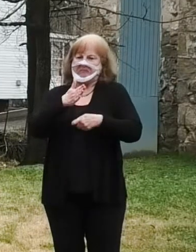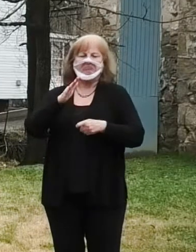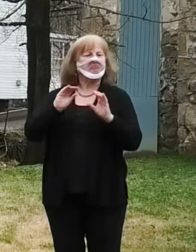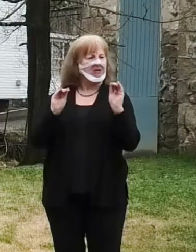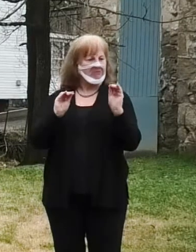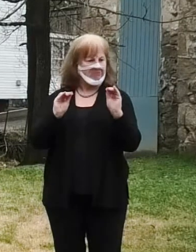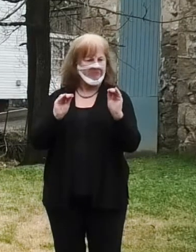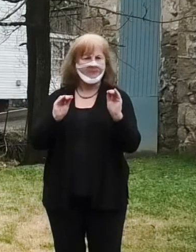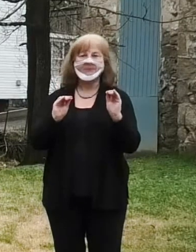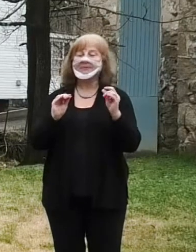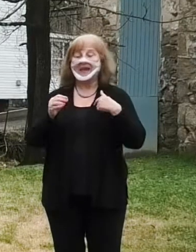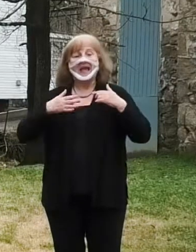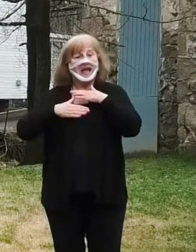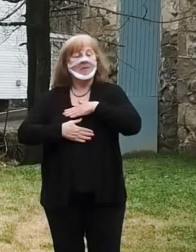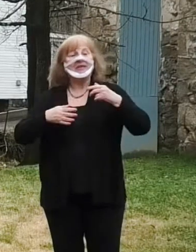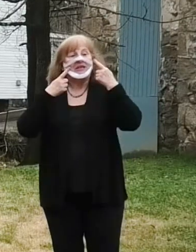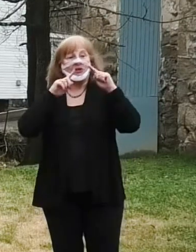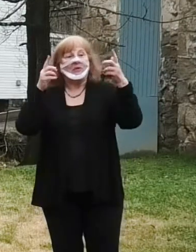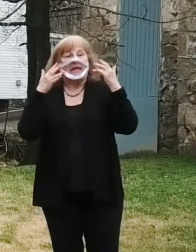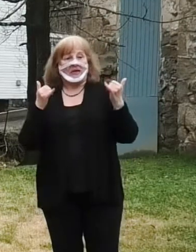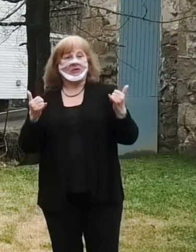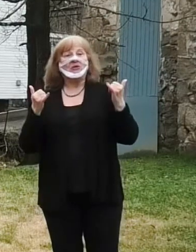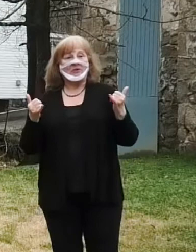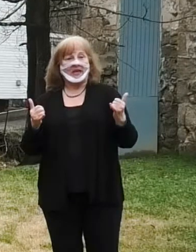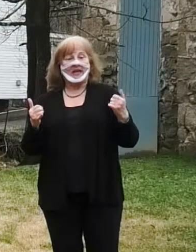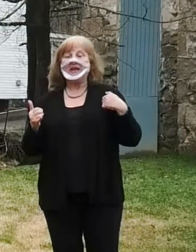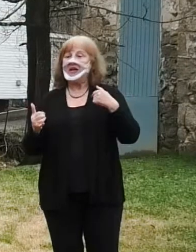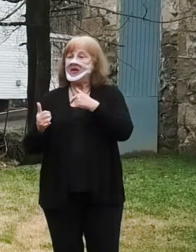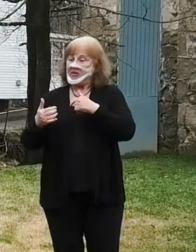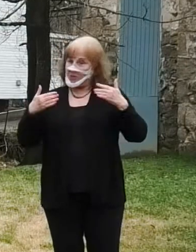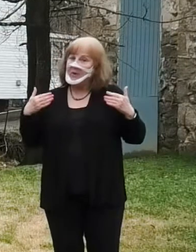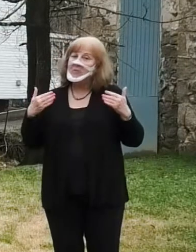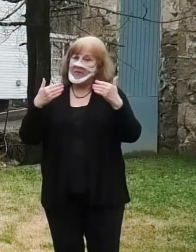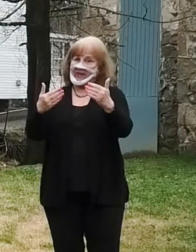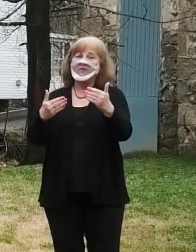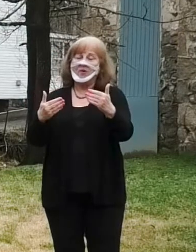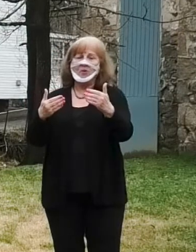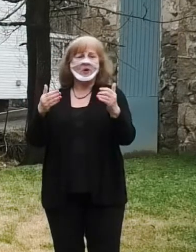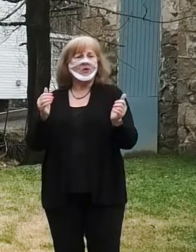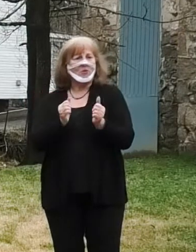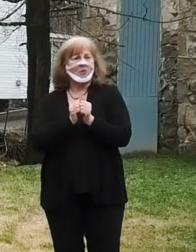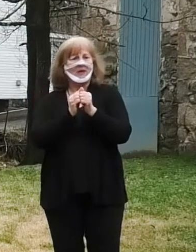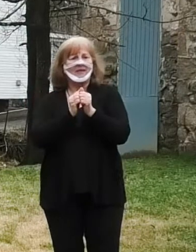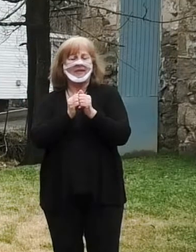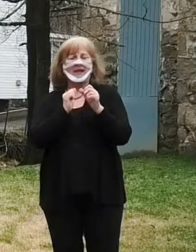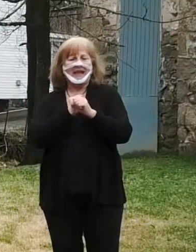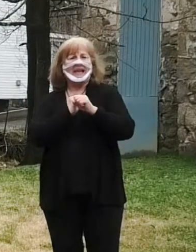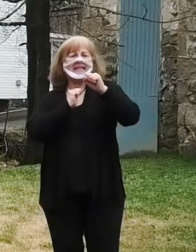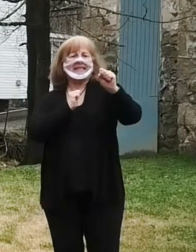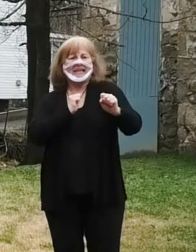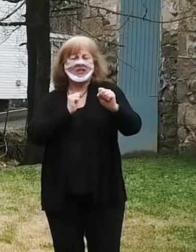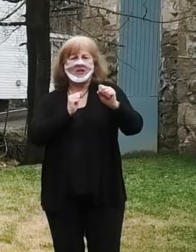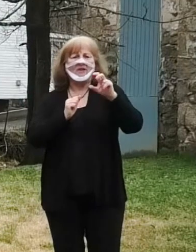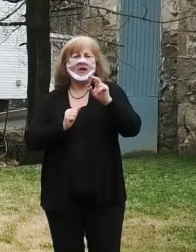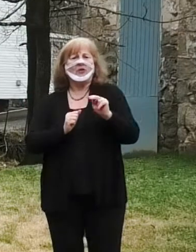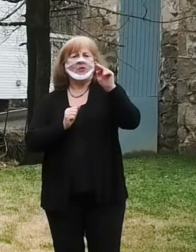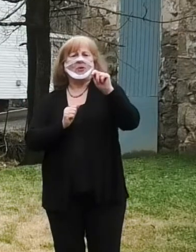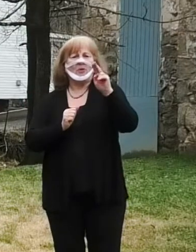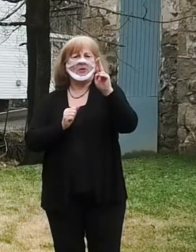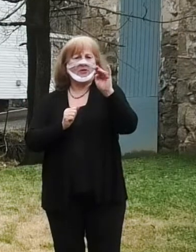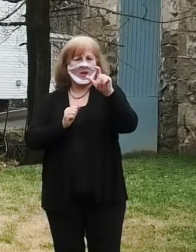I'm pleased to announce today that we're moving forward with an extension of the North Tunnel.